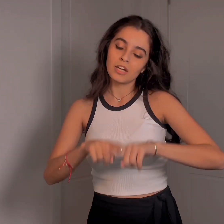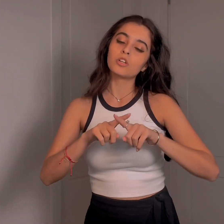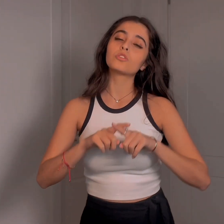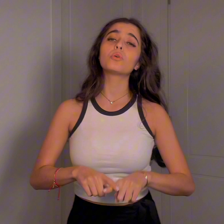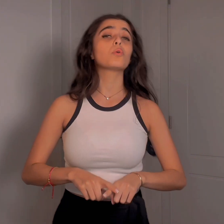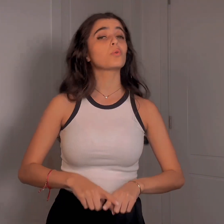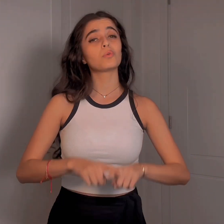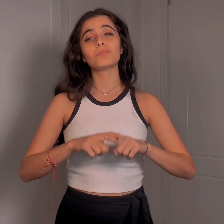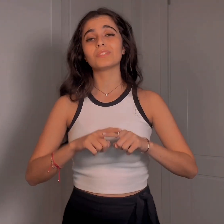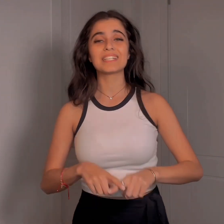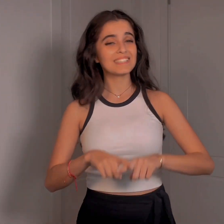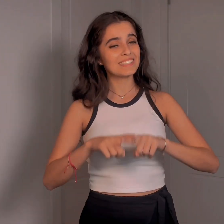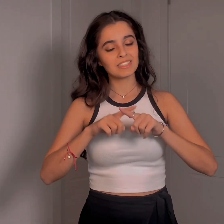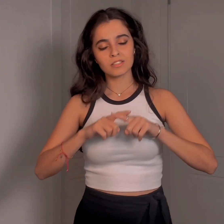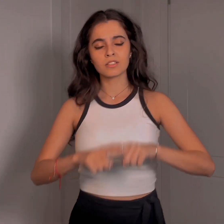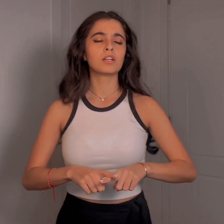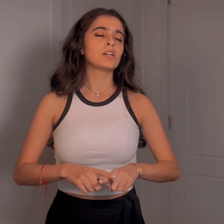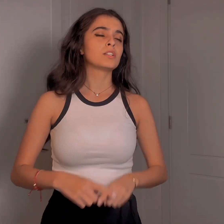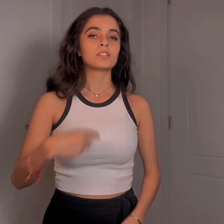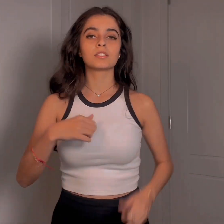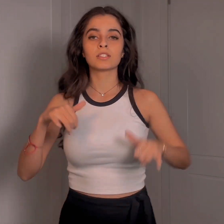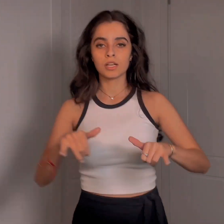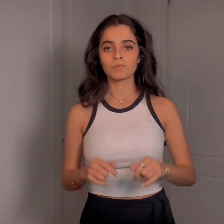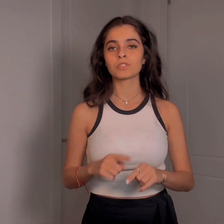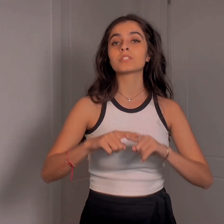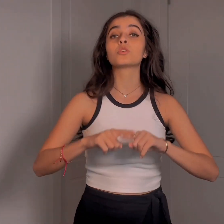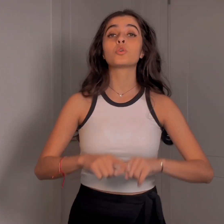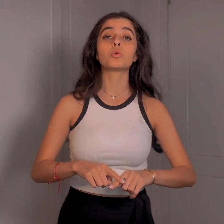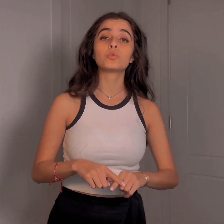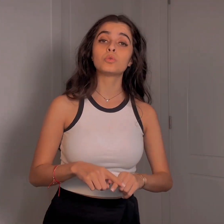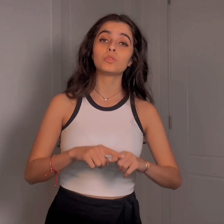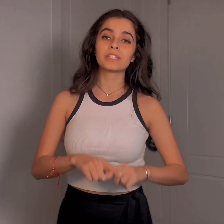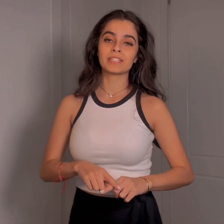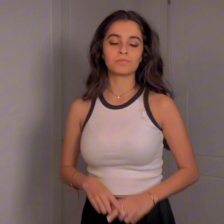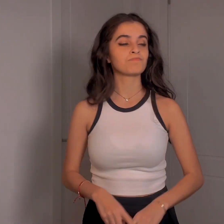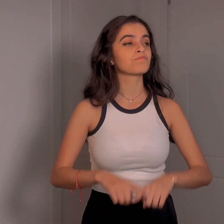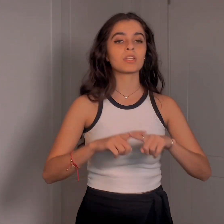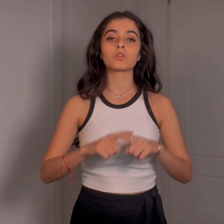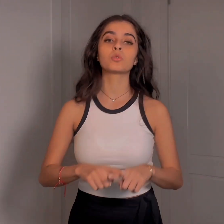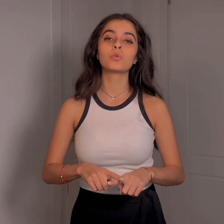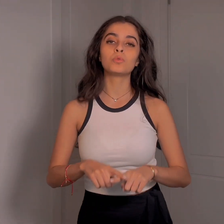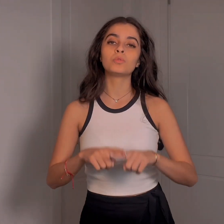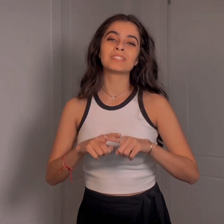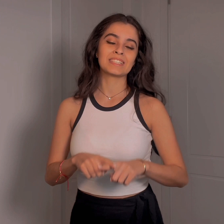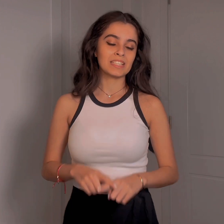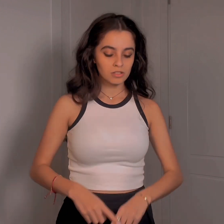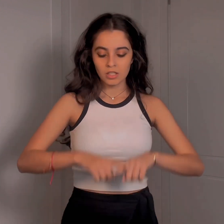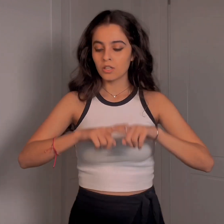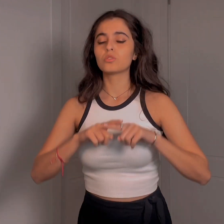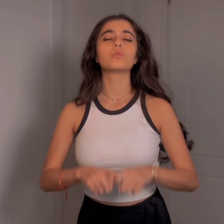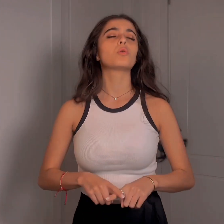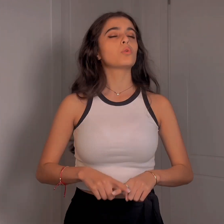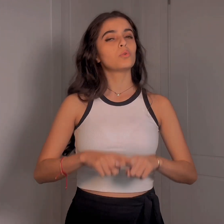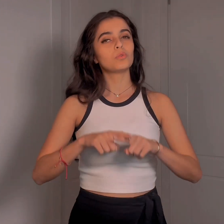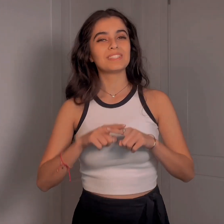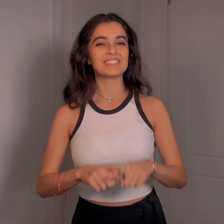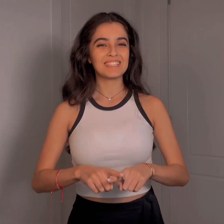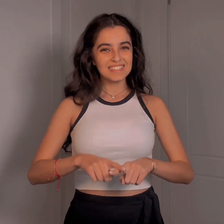holding, holding on. I'm still holding, holding,